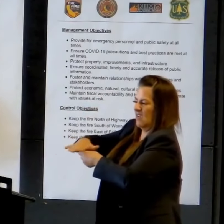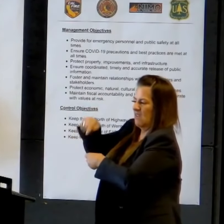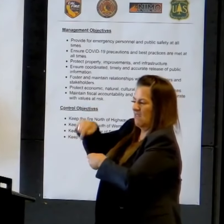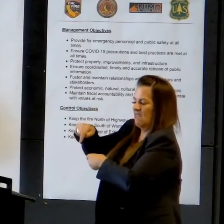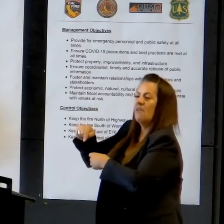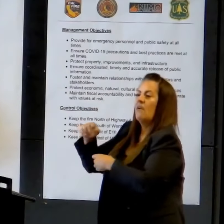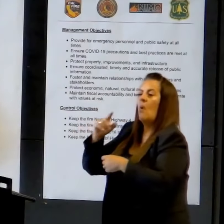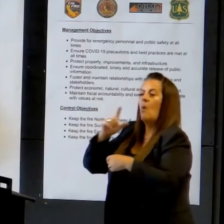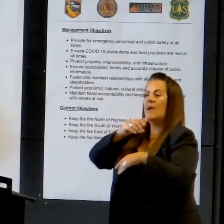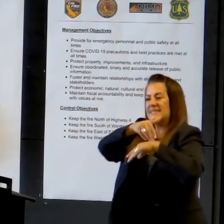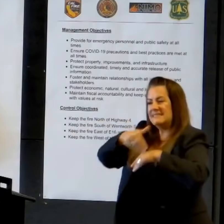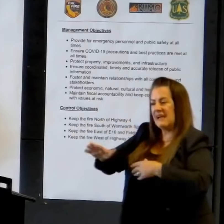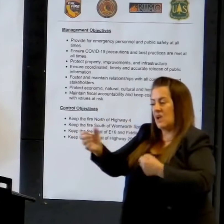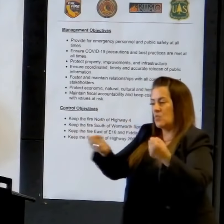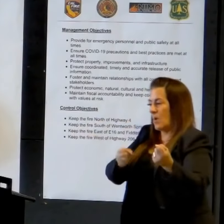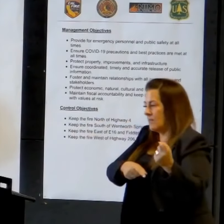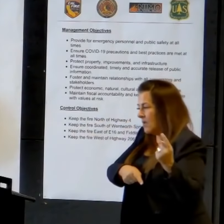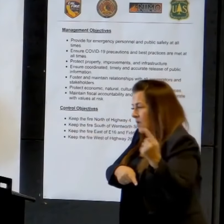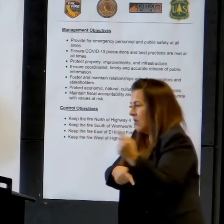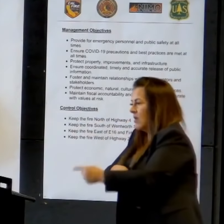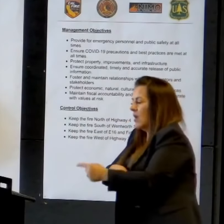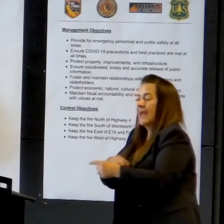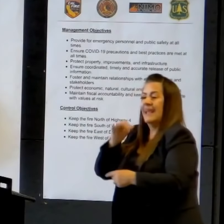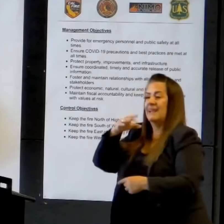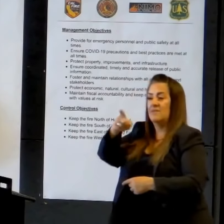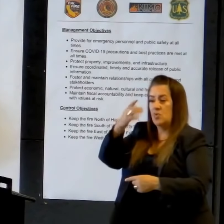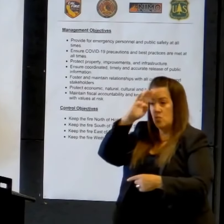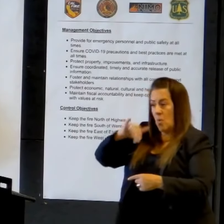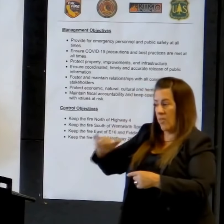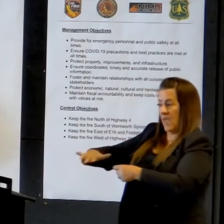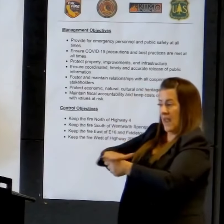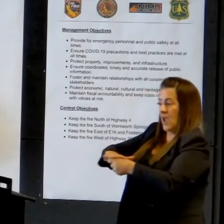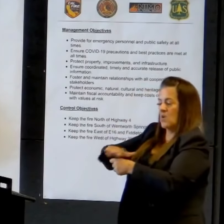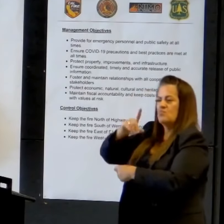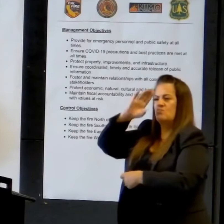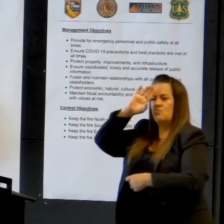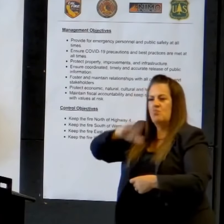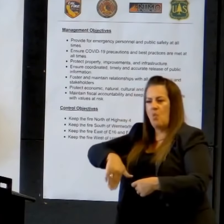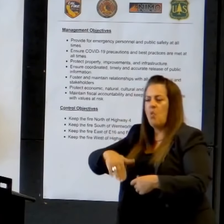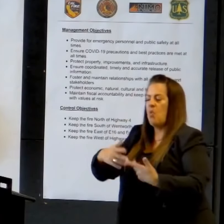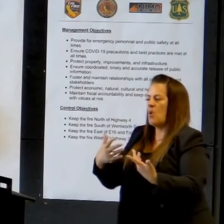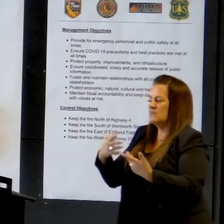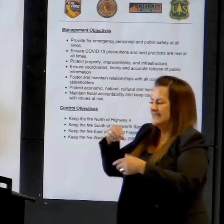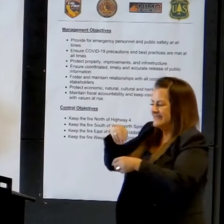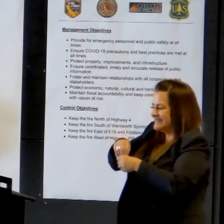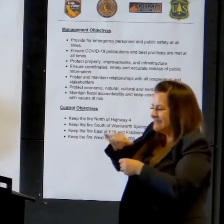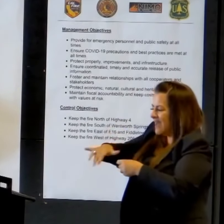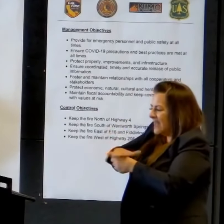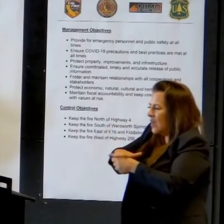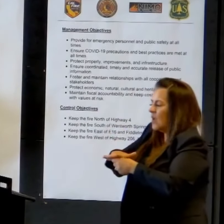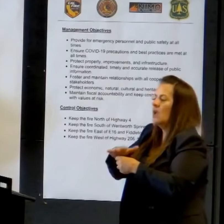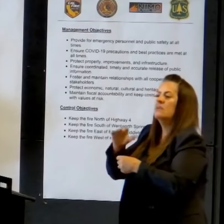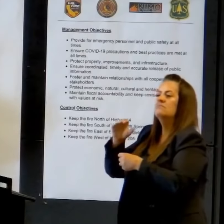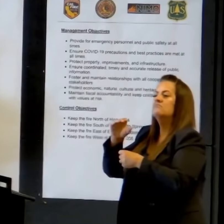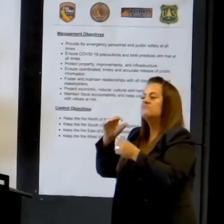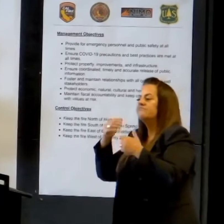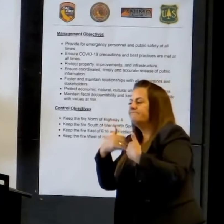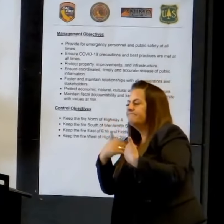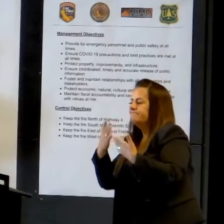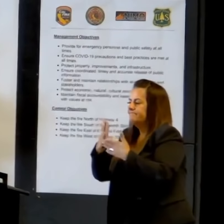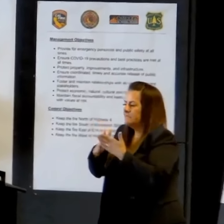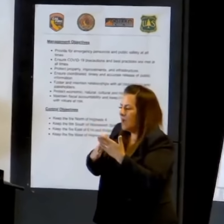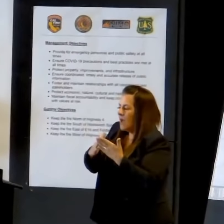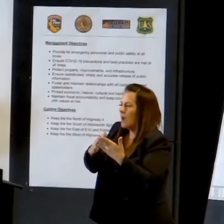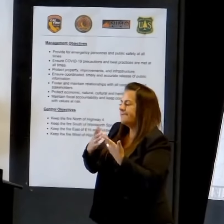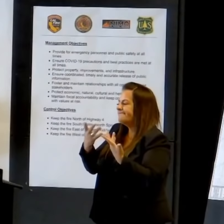out there. Again, if you do see stuff in this area, it's all interior. Like I said before, there's going to be snags that are